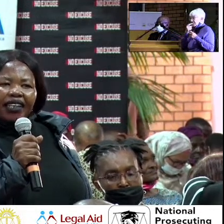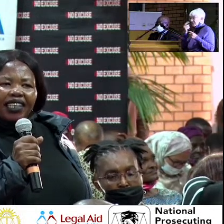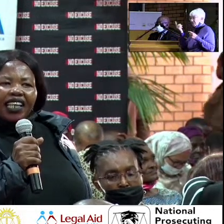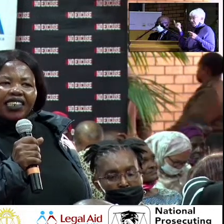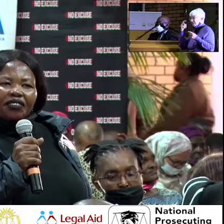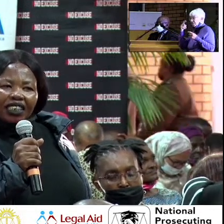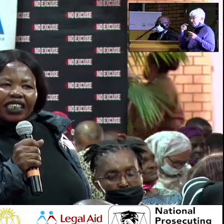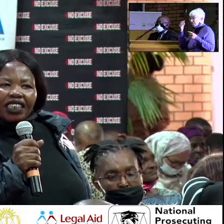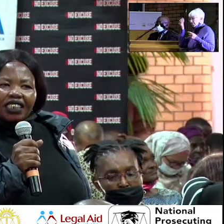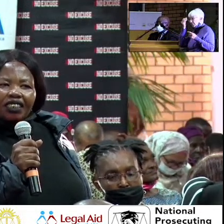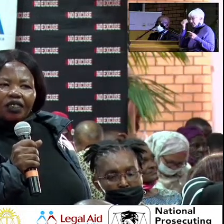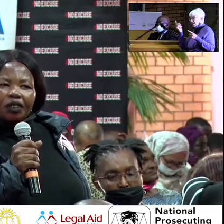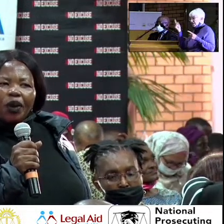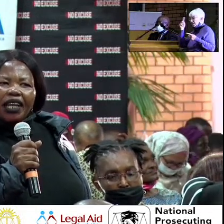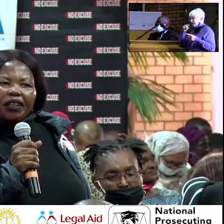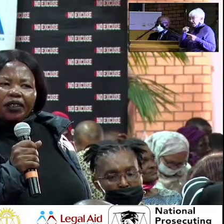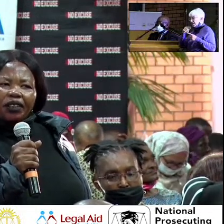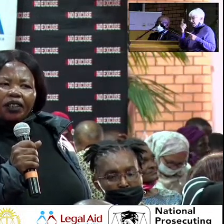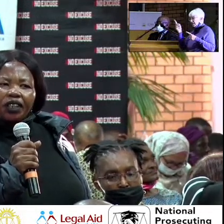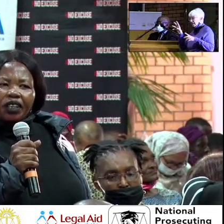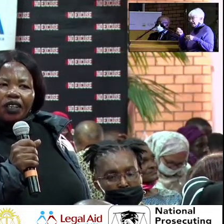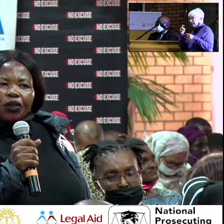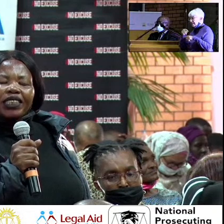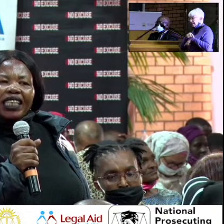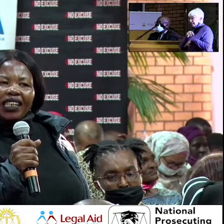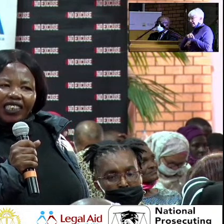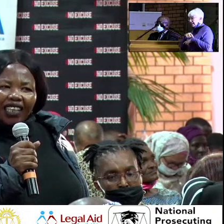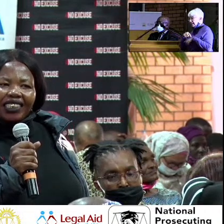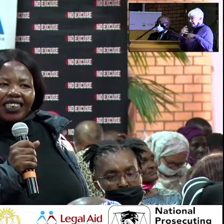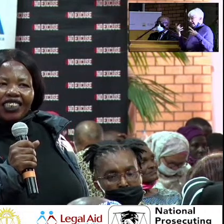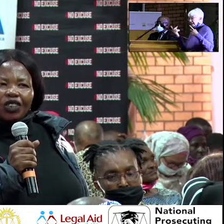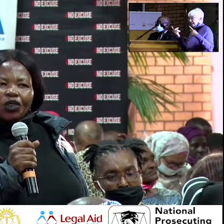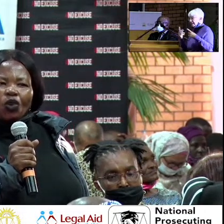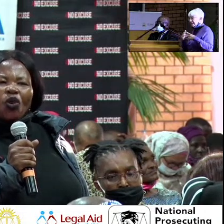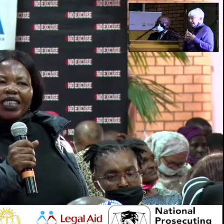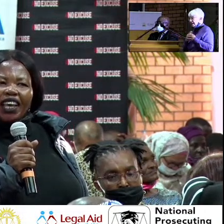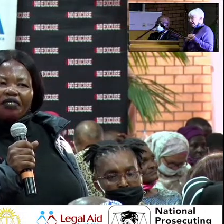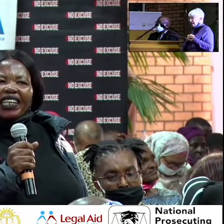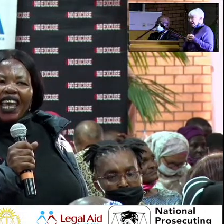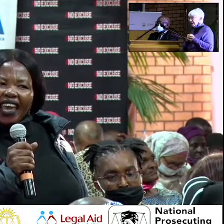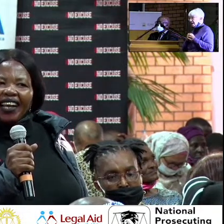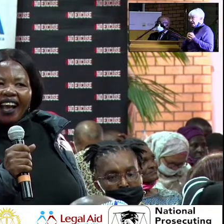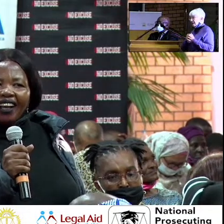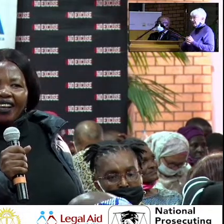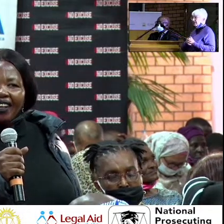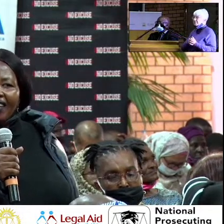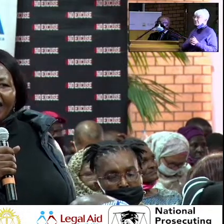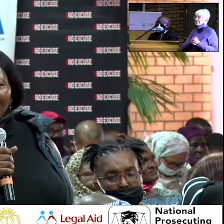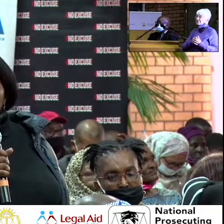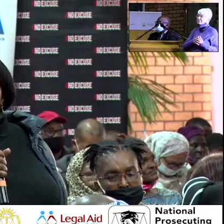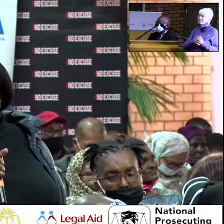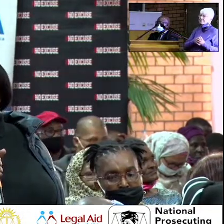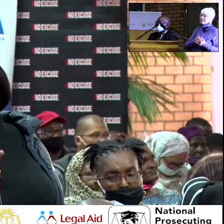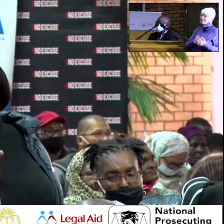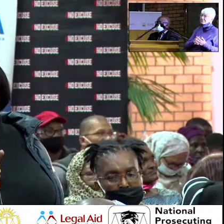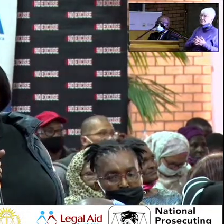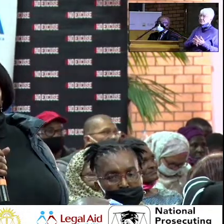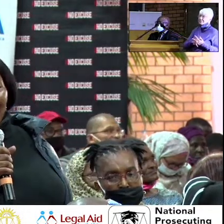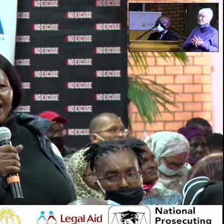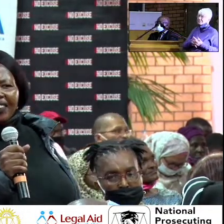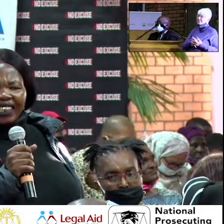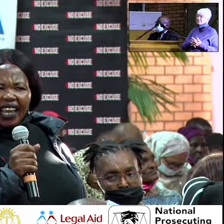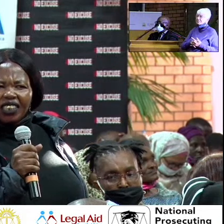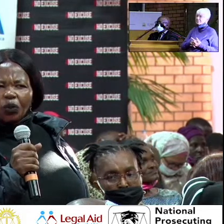And as activities, when you see injustice, you always have that anger. Sometimes other people, they